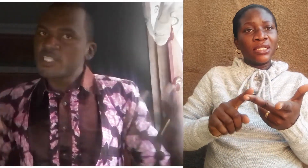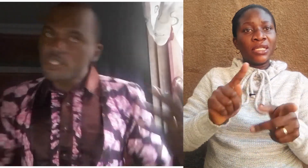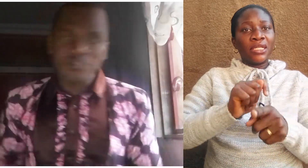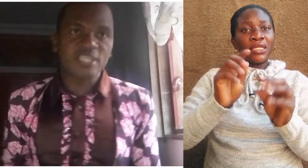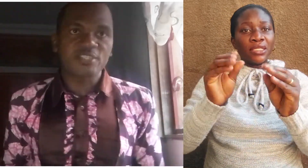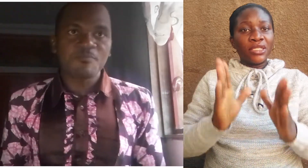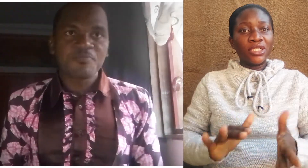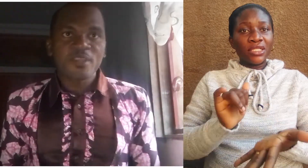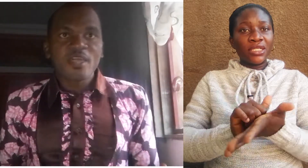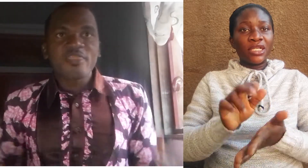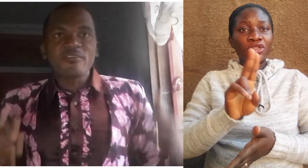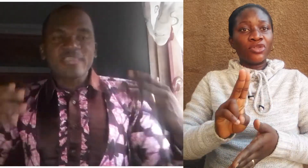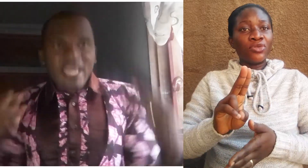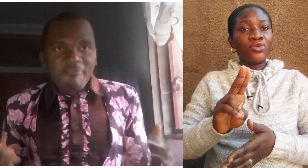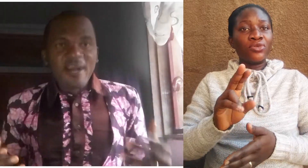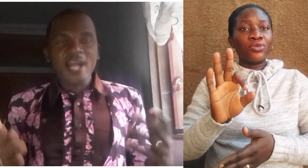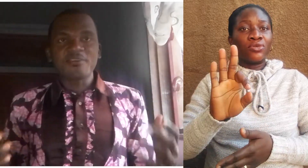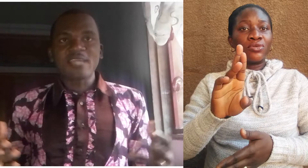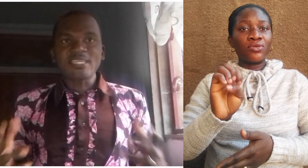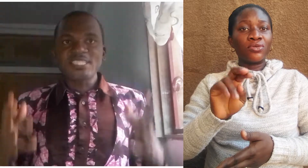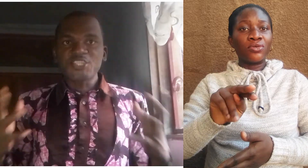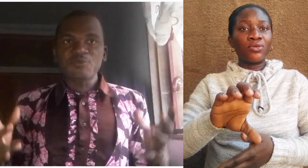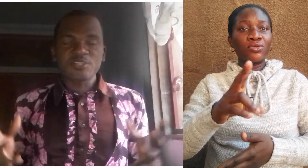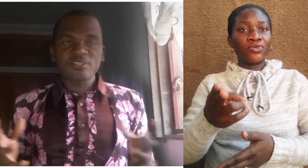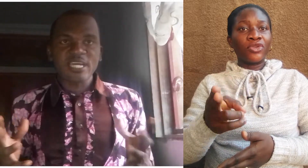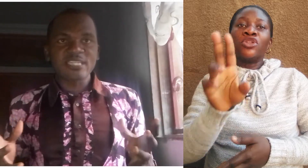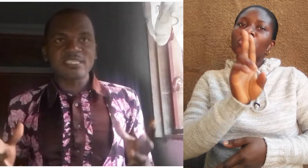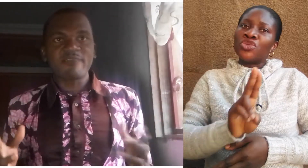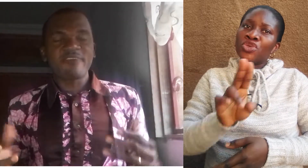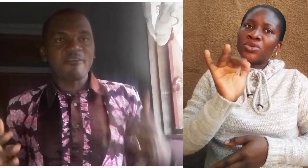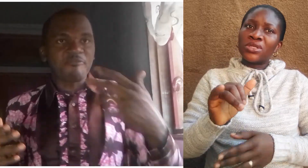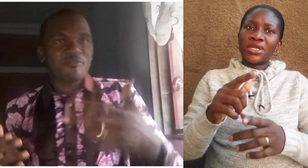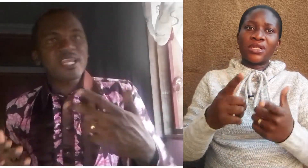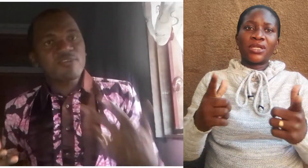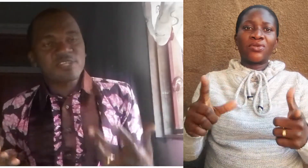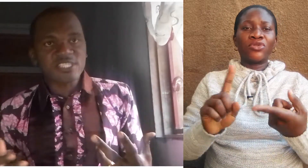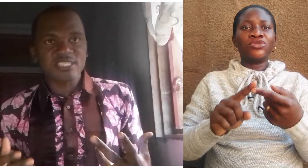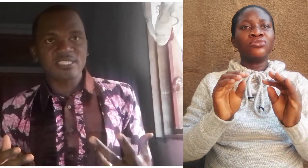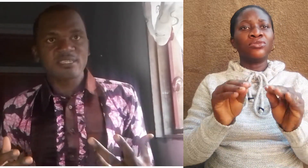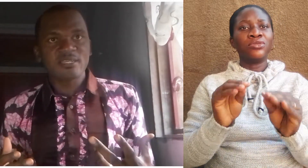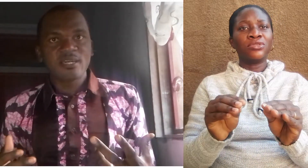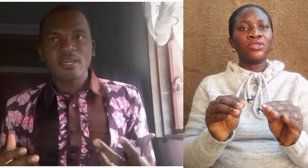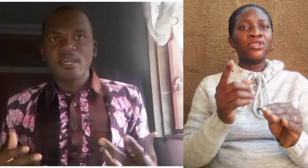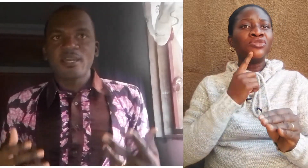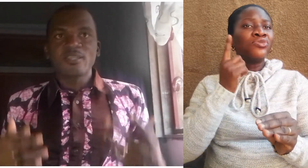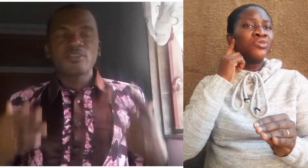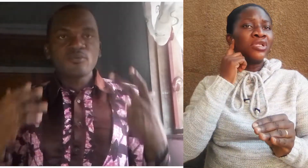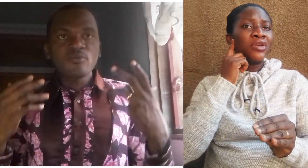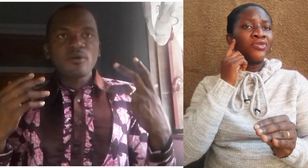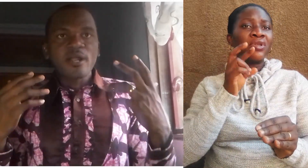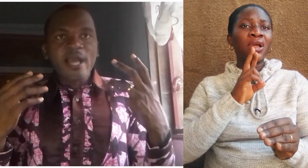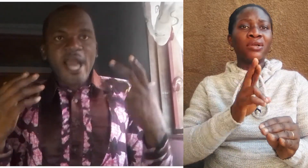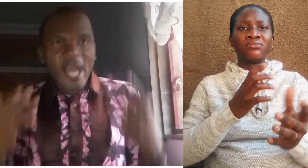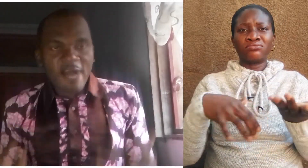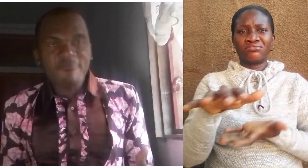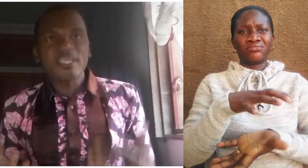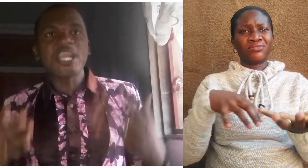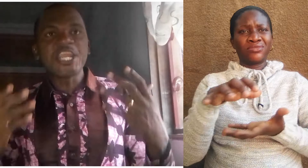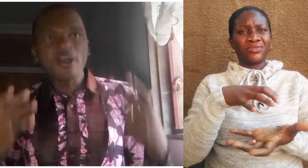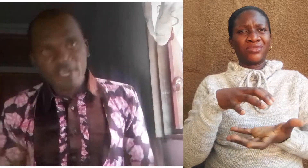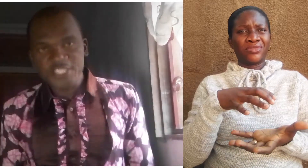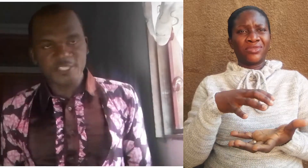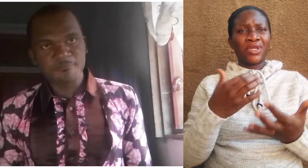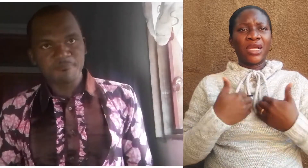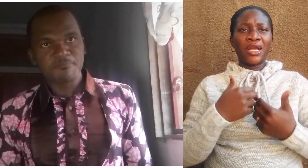Language to teach. So deaf are in that situation that there are three languages to have